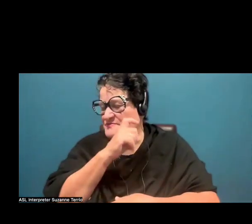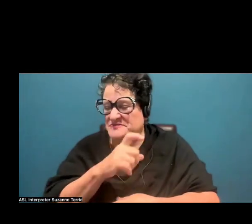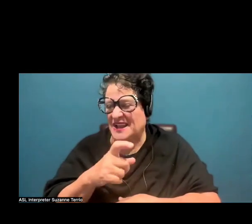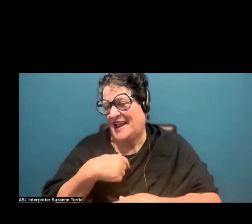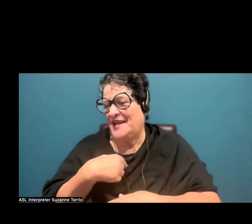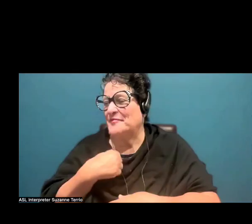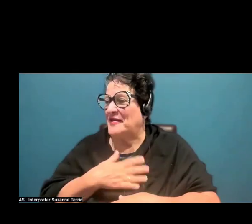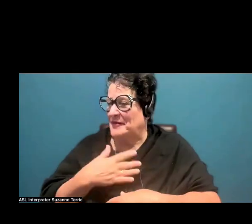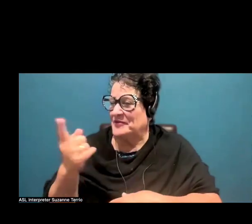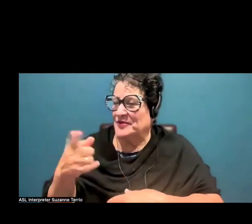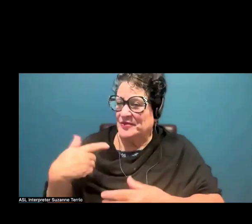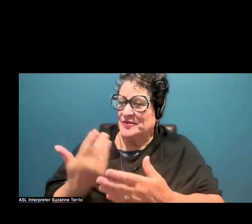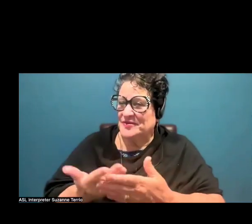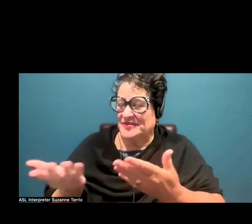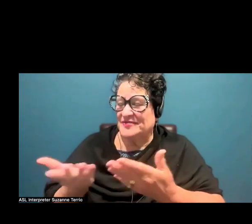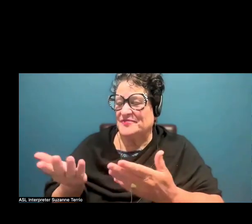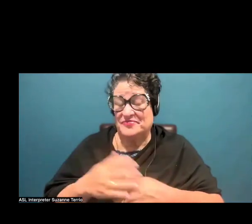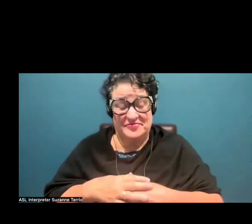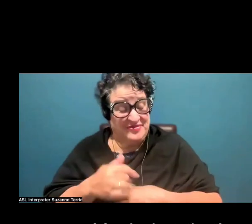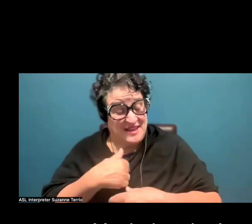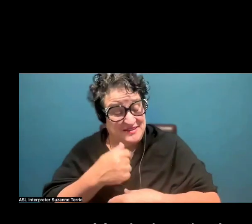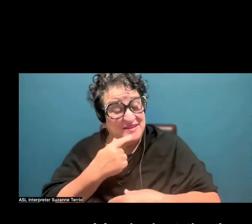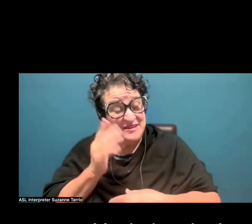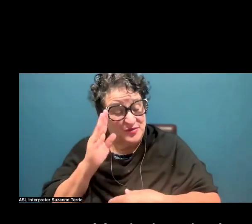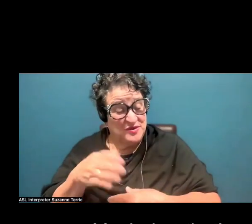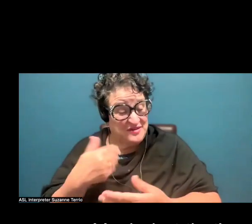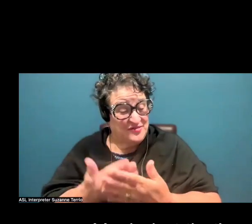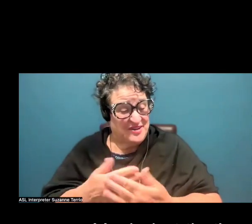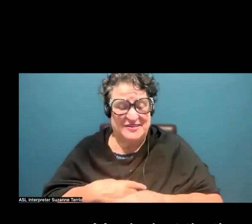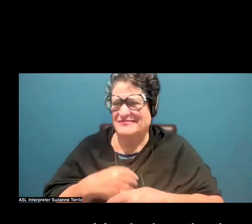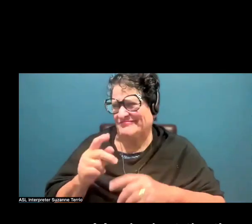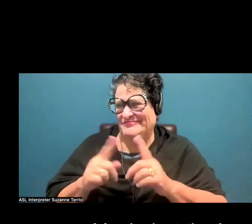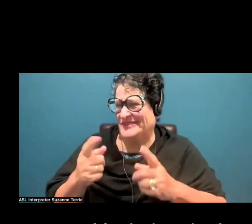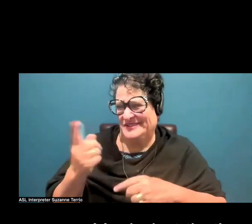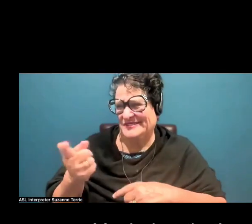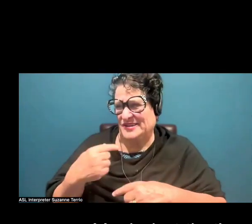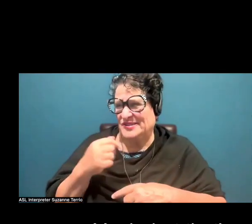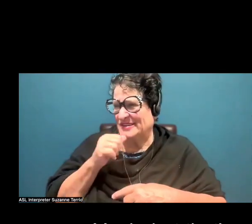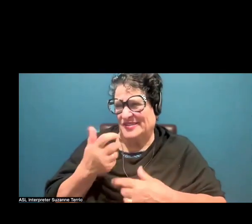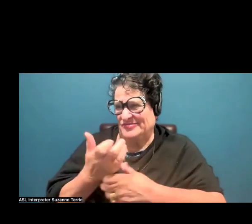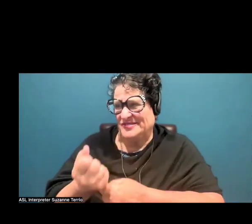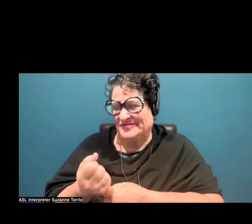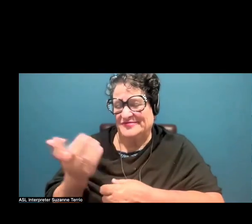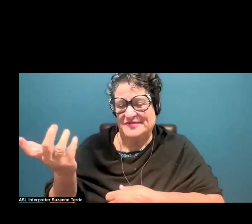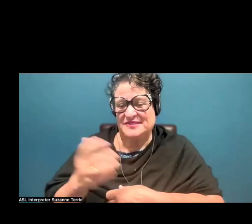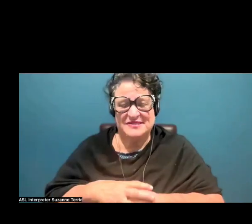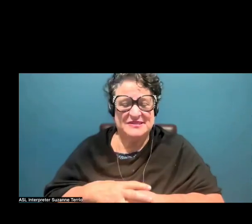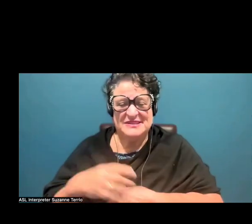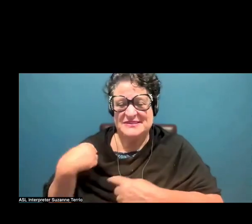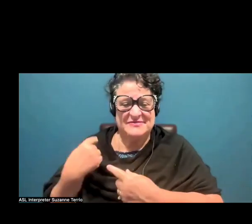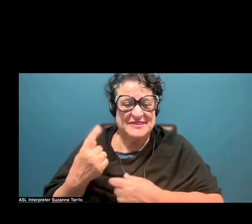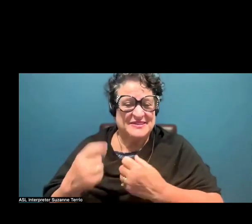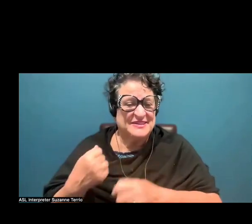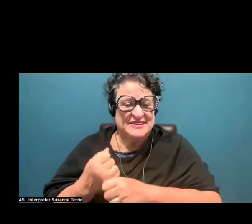you're here. I said I would be, didn't I? Yeah, but that's never meant much, especially not this past year. I pull